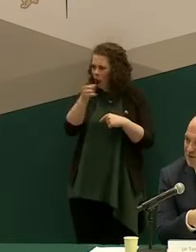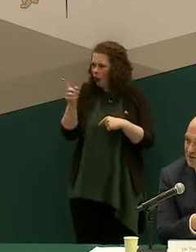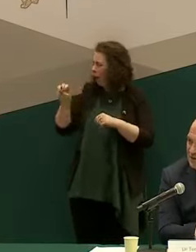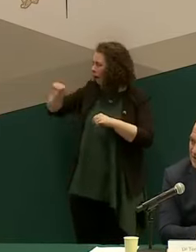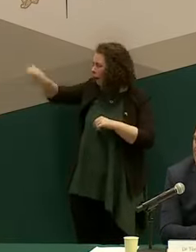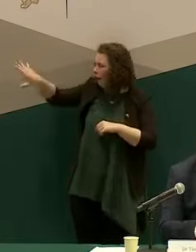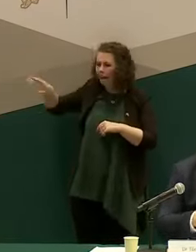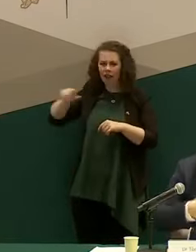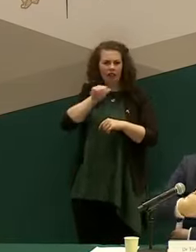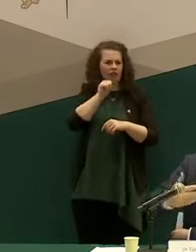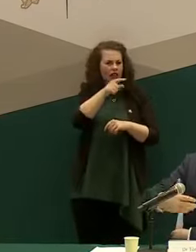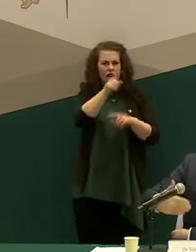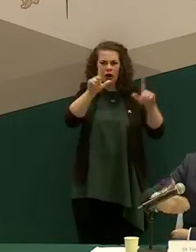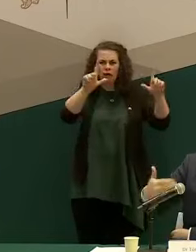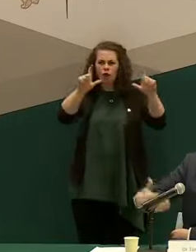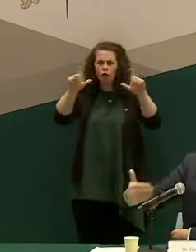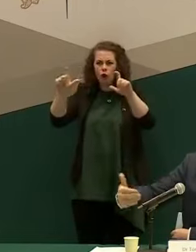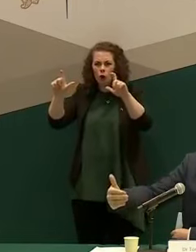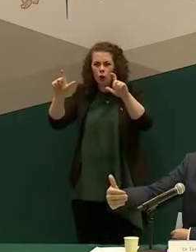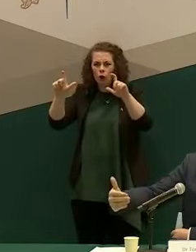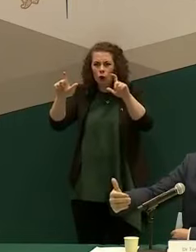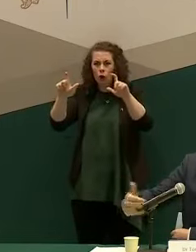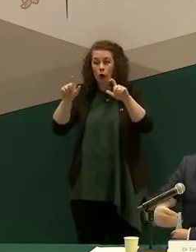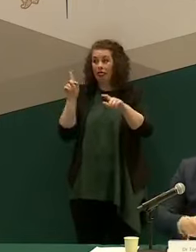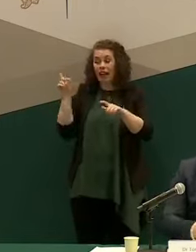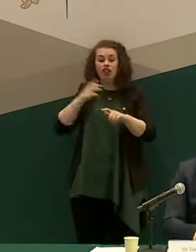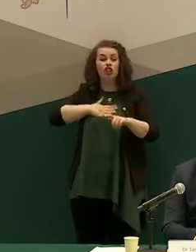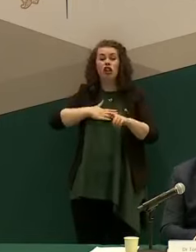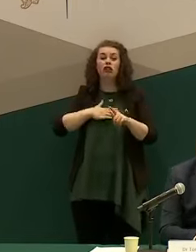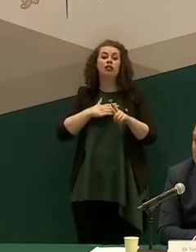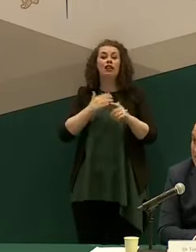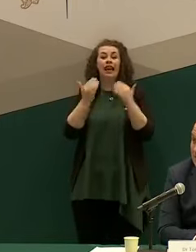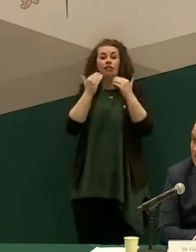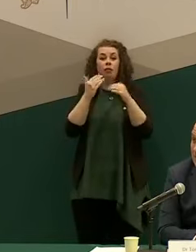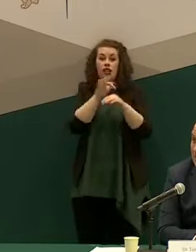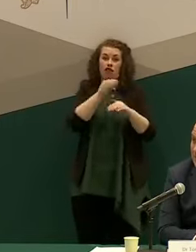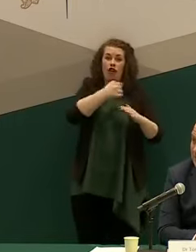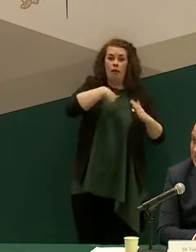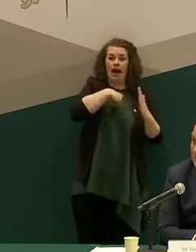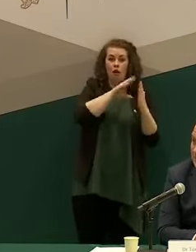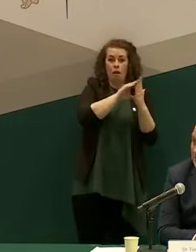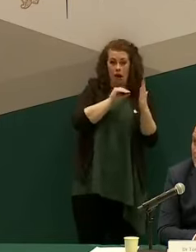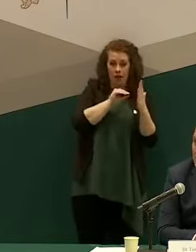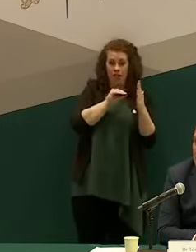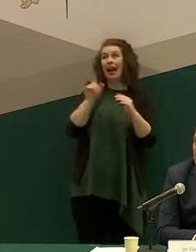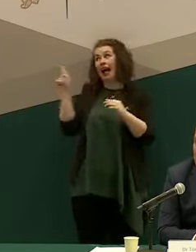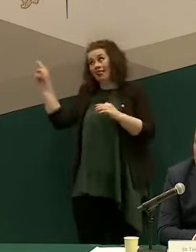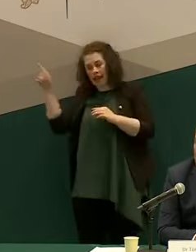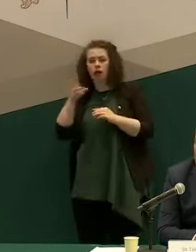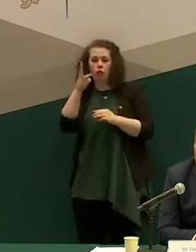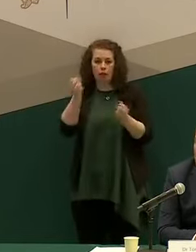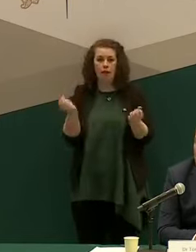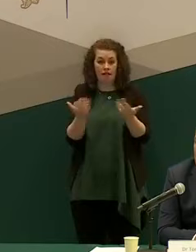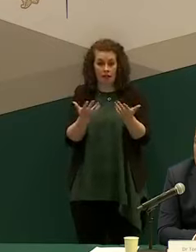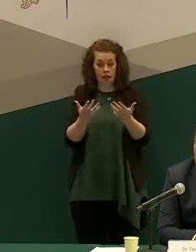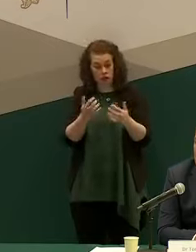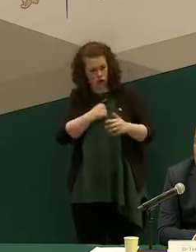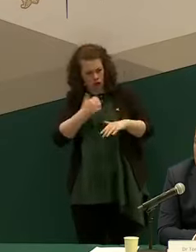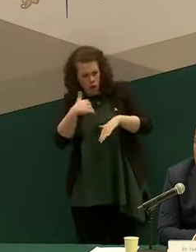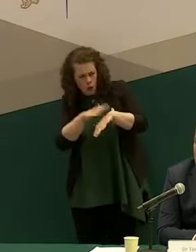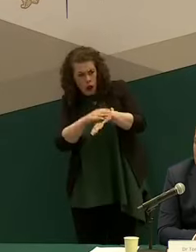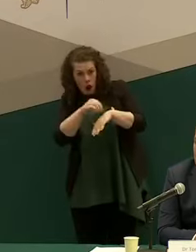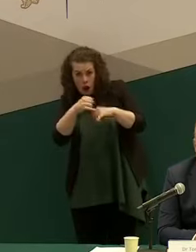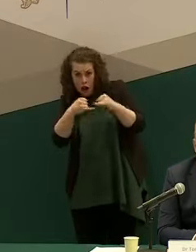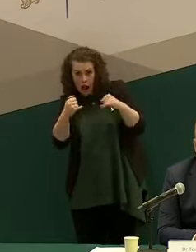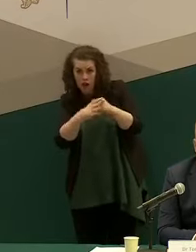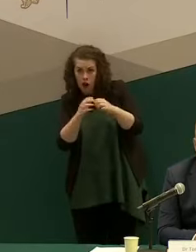on. So that information, which is the output of the modelling, that's what we'll make available. And that will be made available, online for the